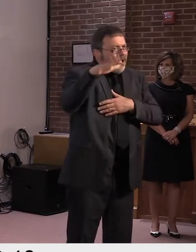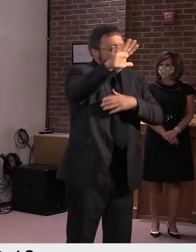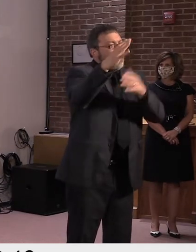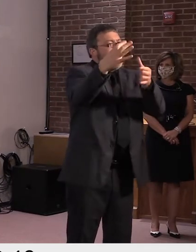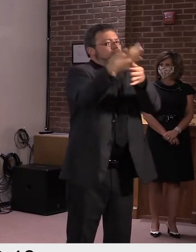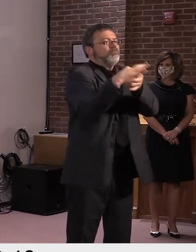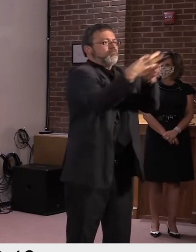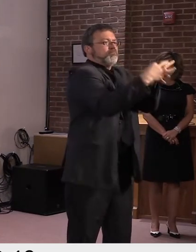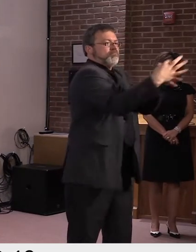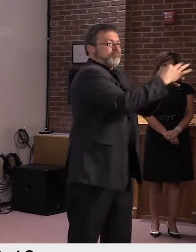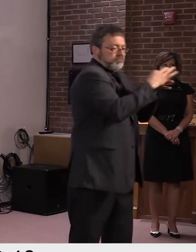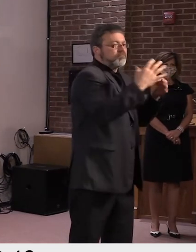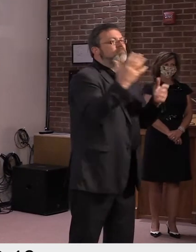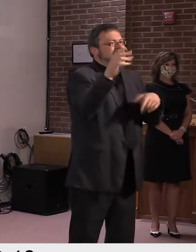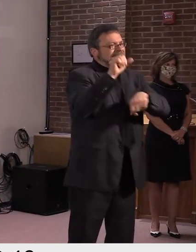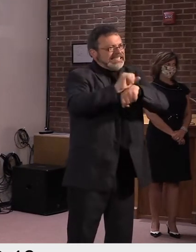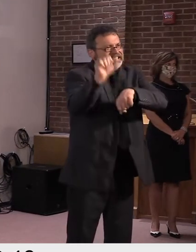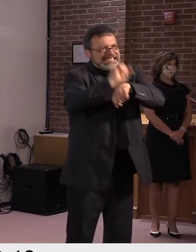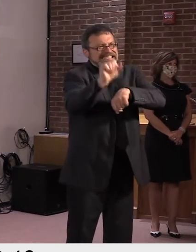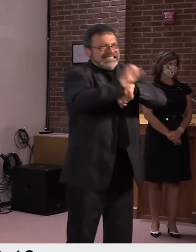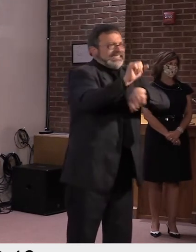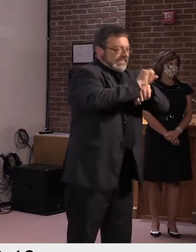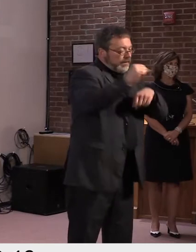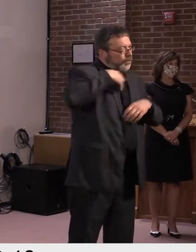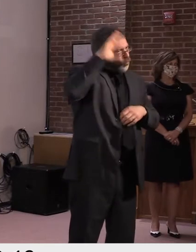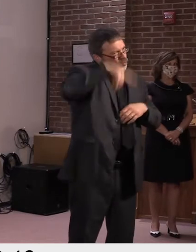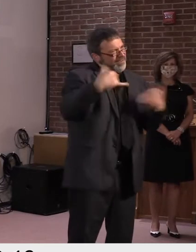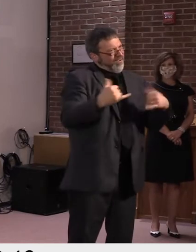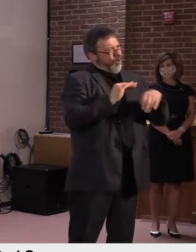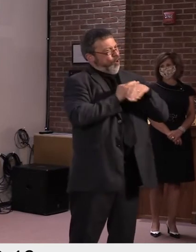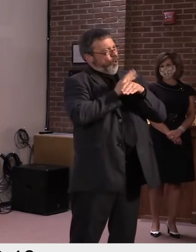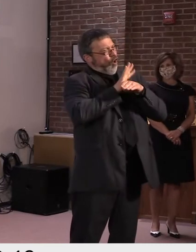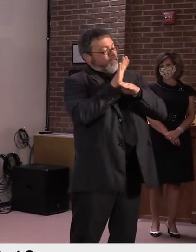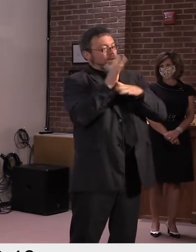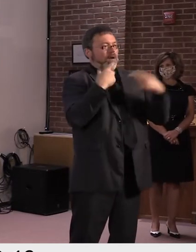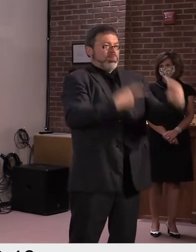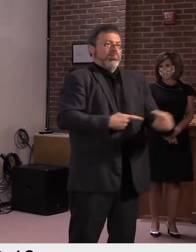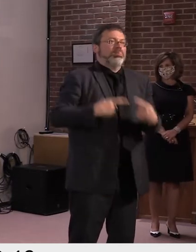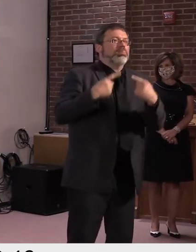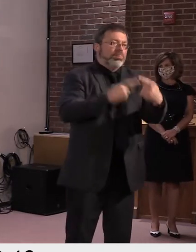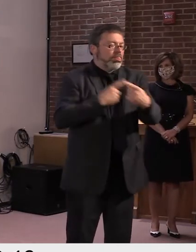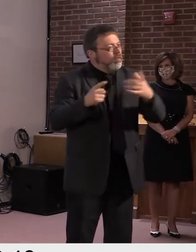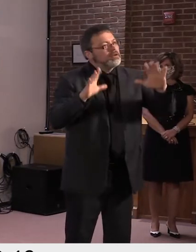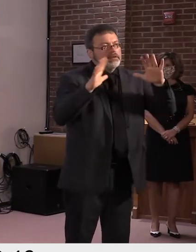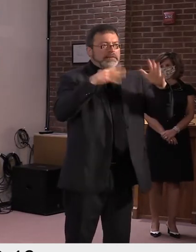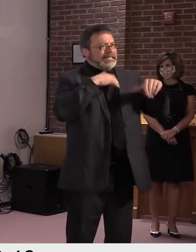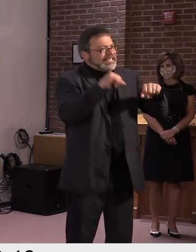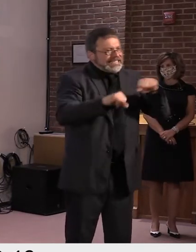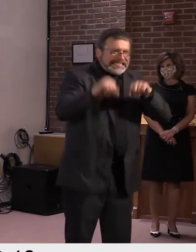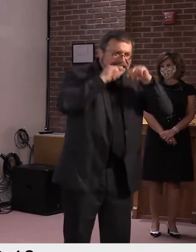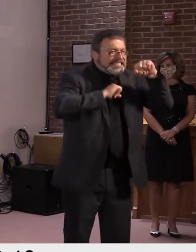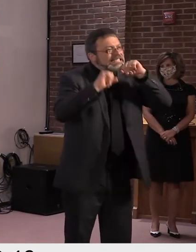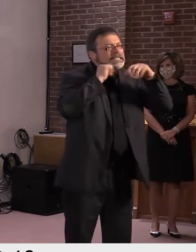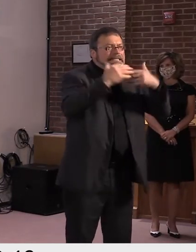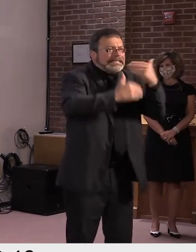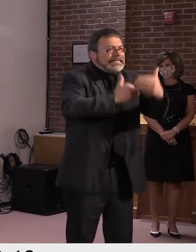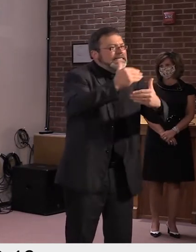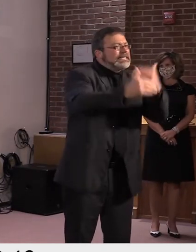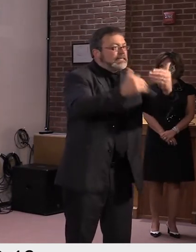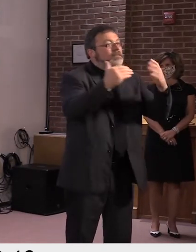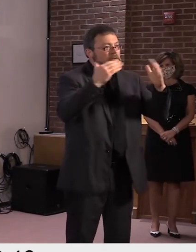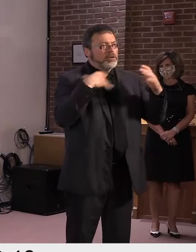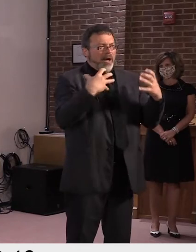that we are all experiencing as a planet, and of course, the numerous local Complete Count committees and the U.S. Census Bureau